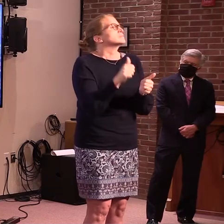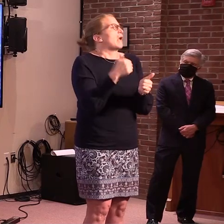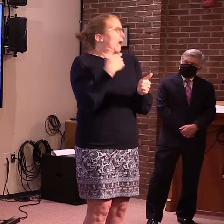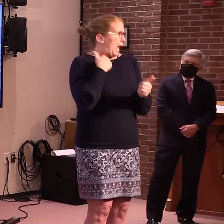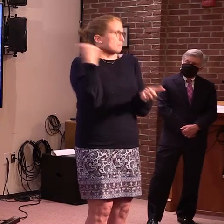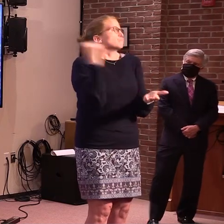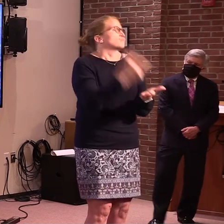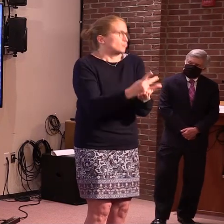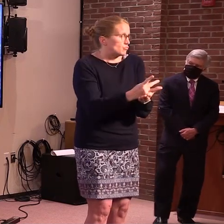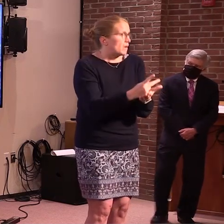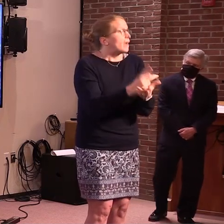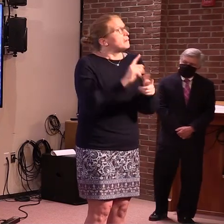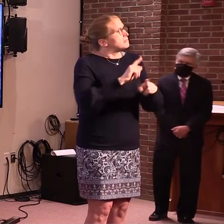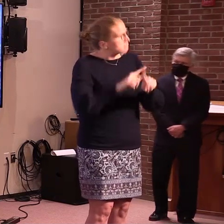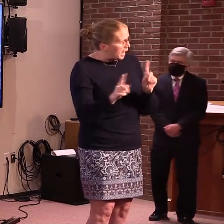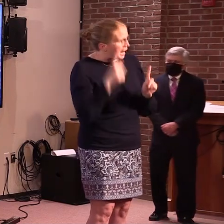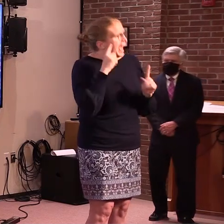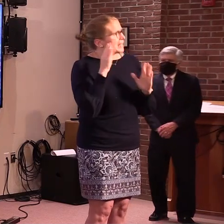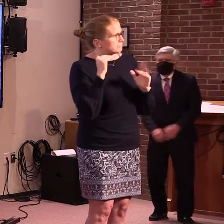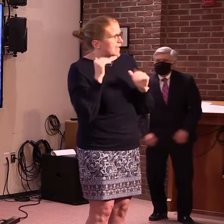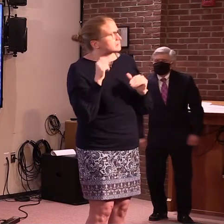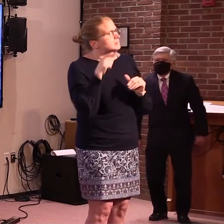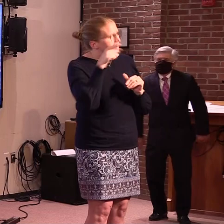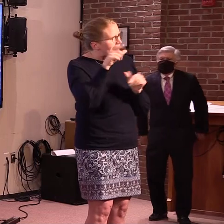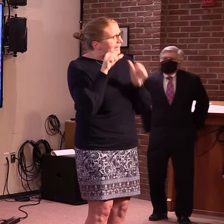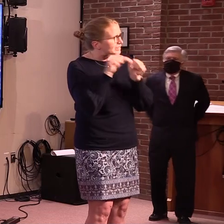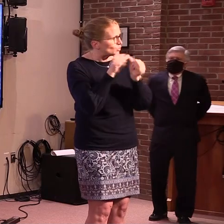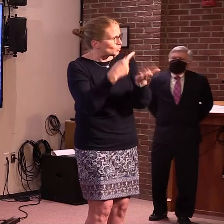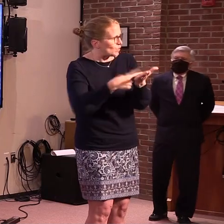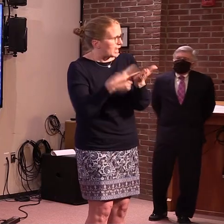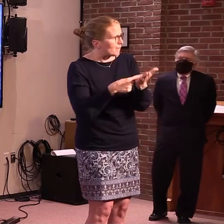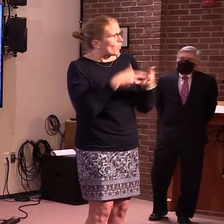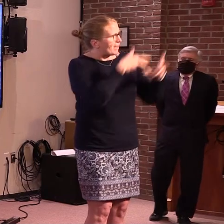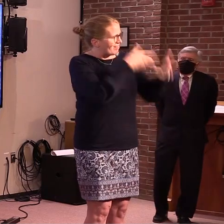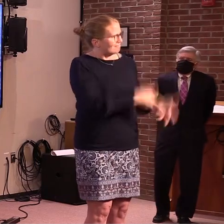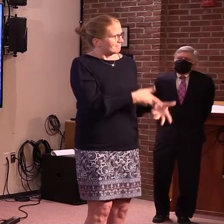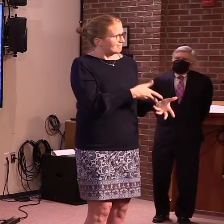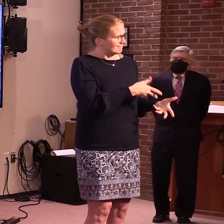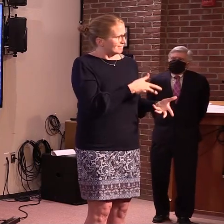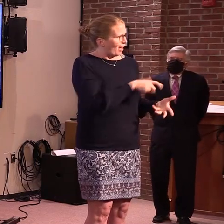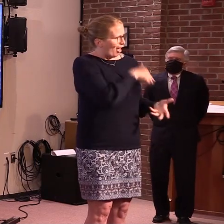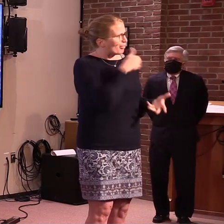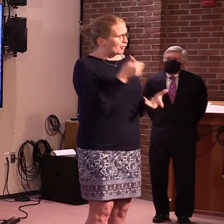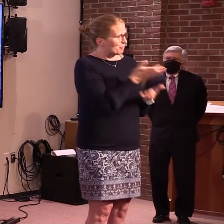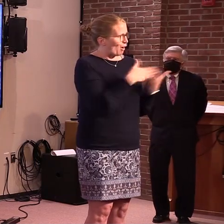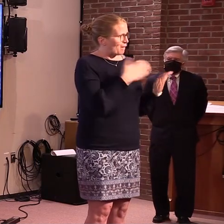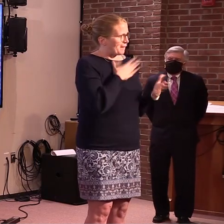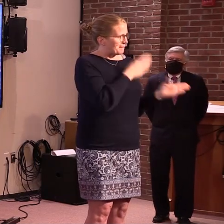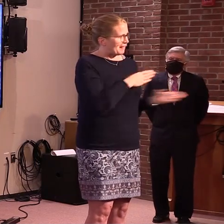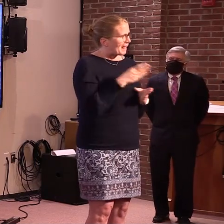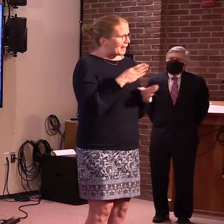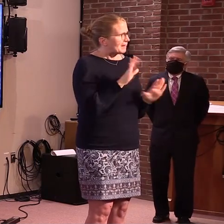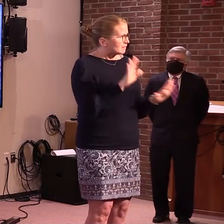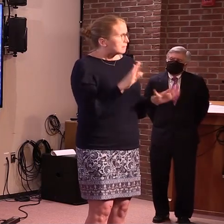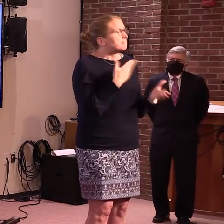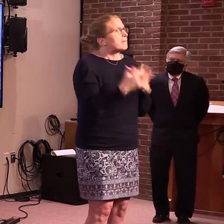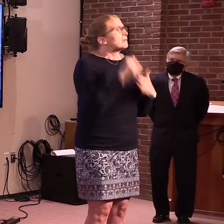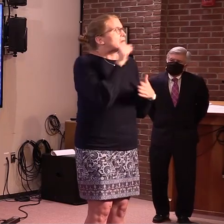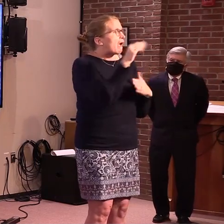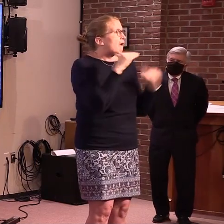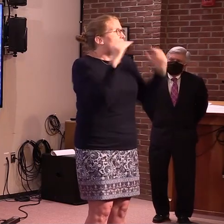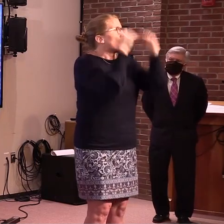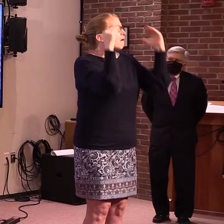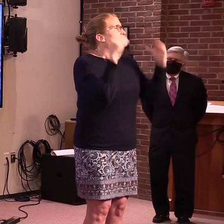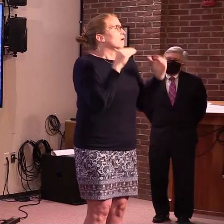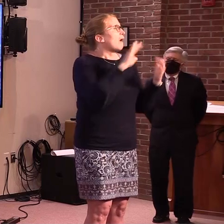they would go back to work on the remaining piece, whatever that is, to get that out the door just as quick as we possibly can. Because, again, many